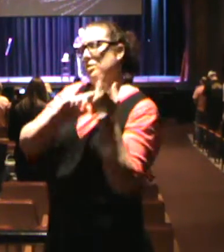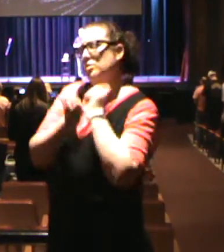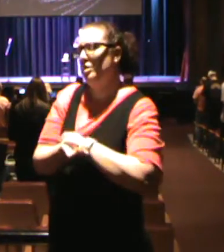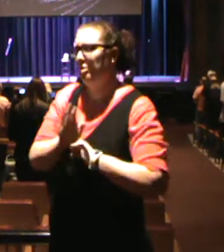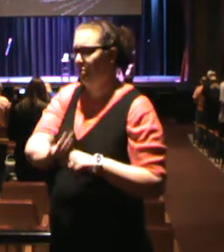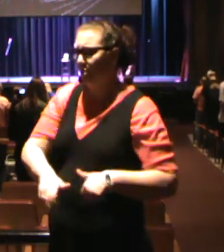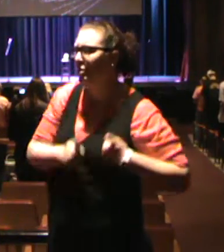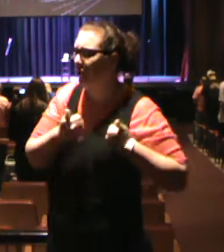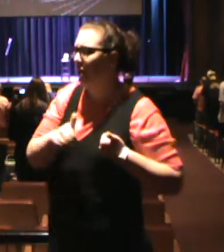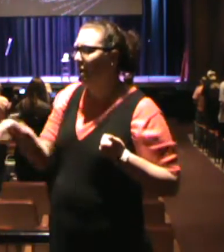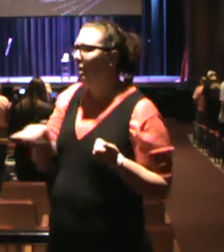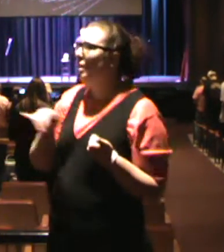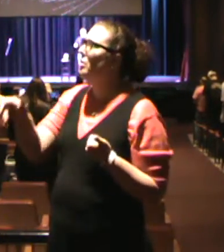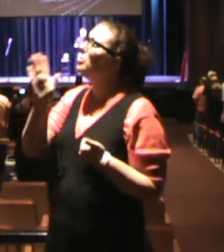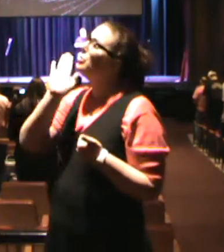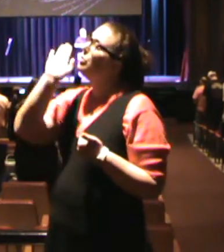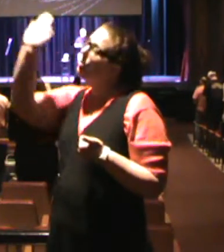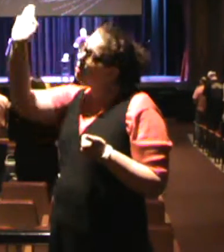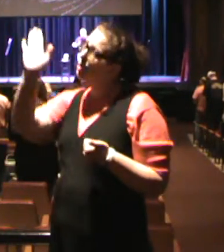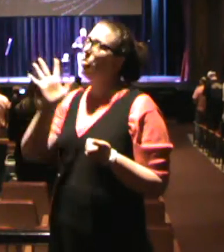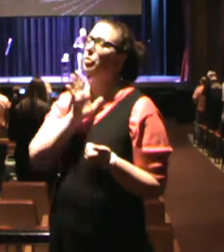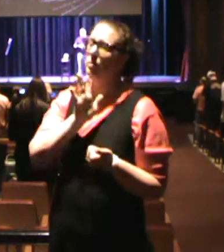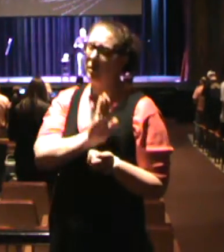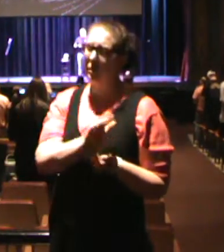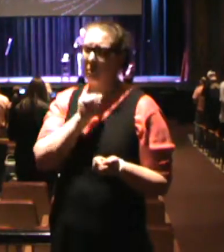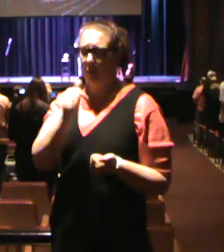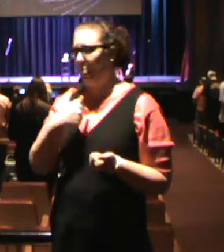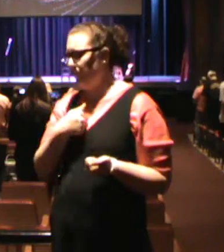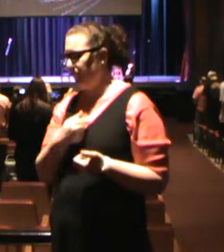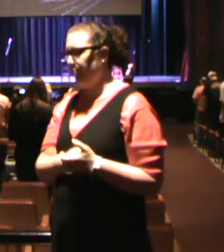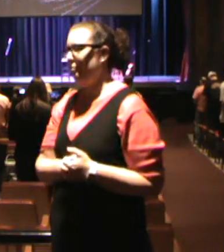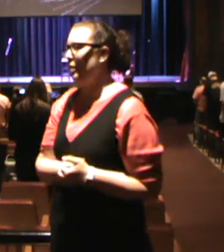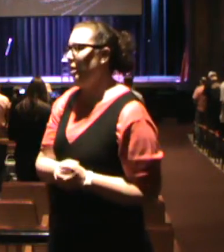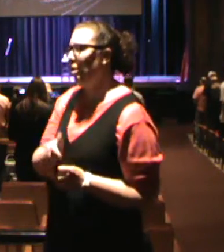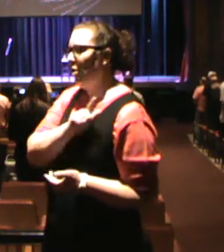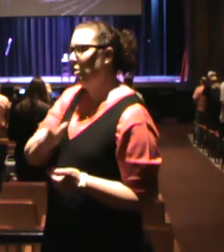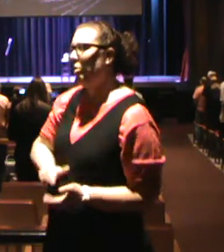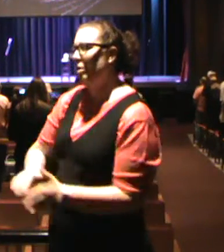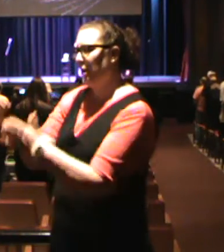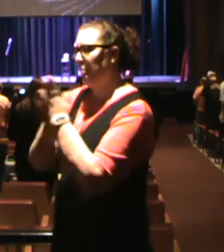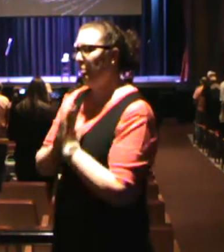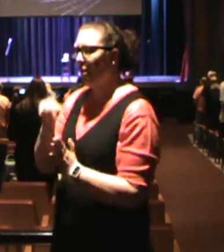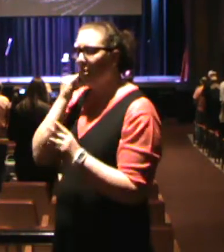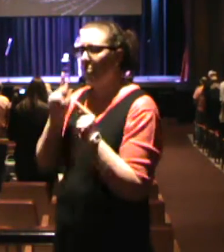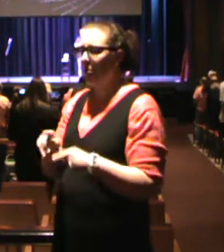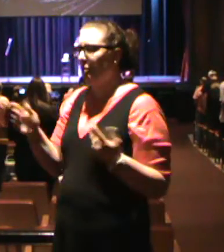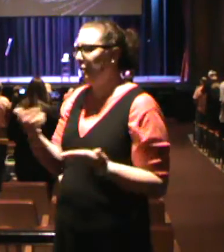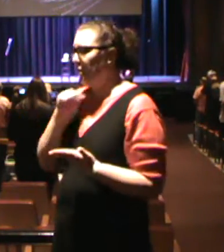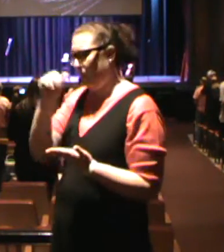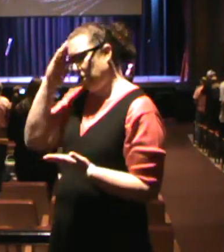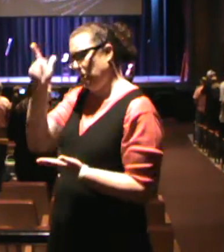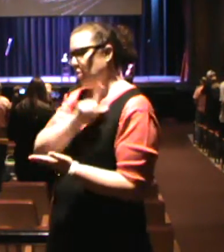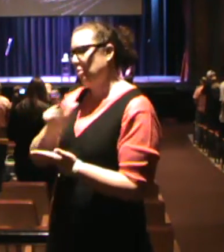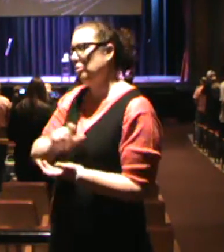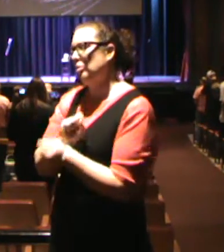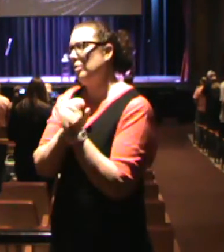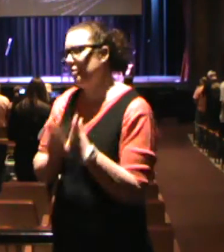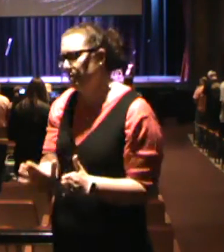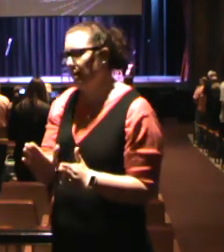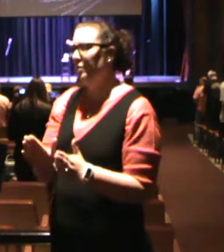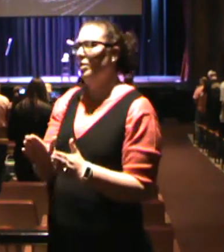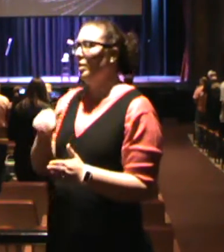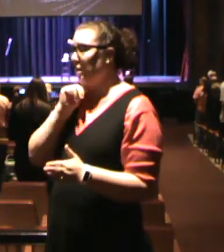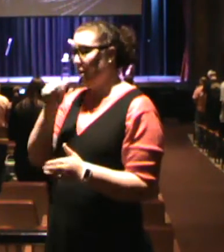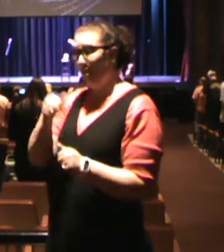life as you speak to them. Not as I speak to them, but as you speak to them. Lord, I pray that if someone is here today that doesn't know you as Lord and Savior, they don't even know